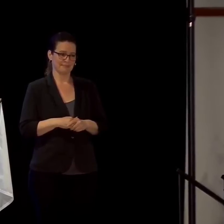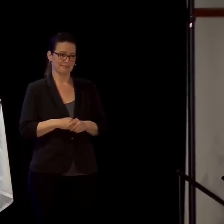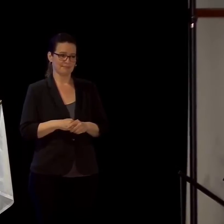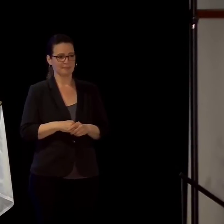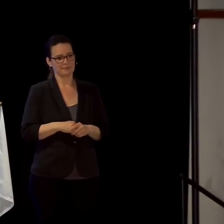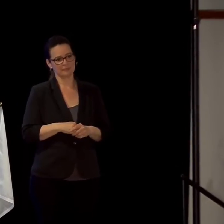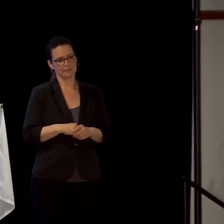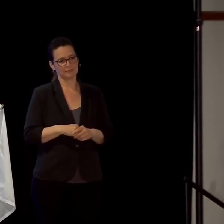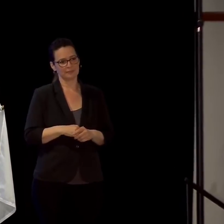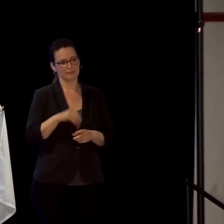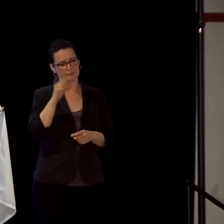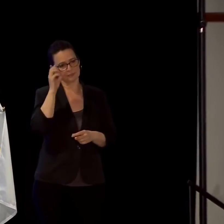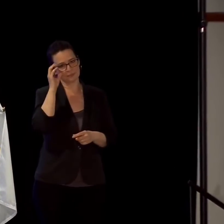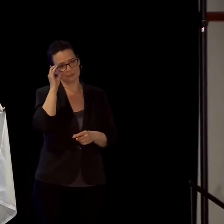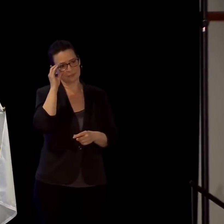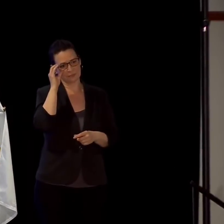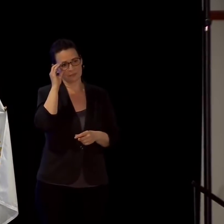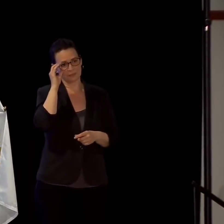turn that off.